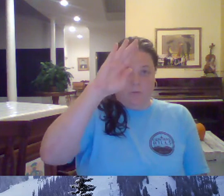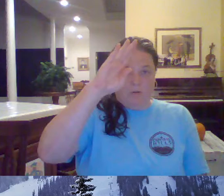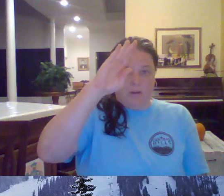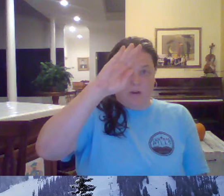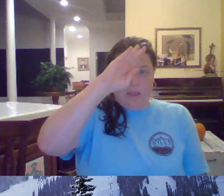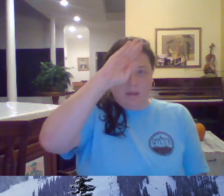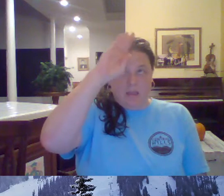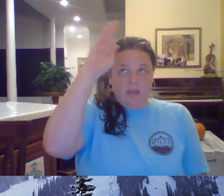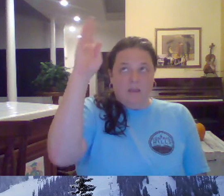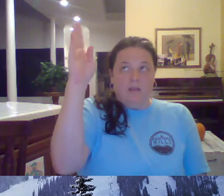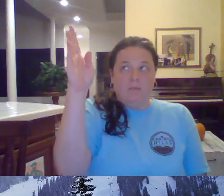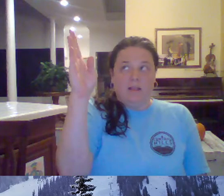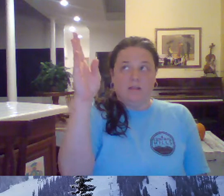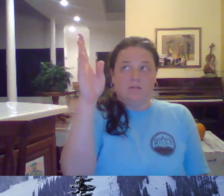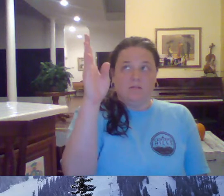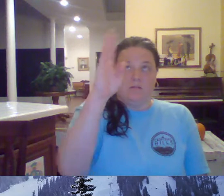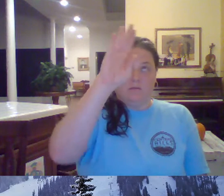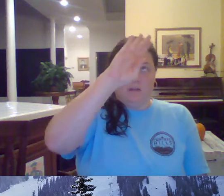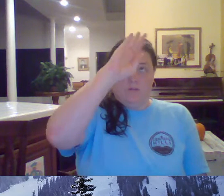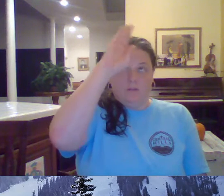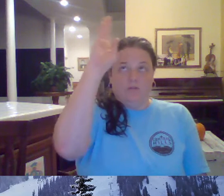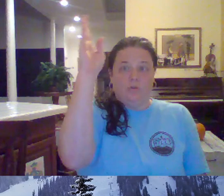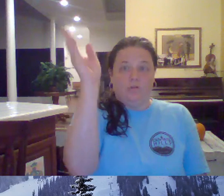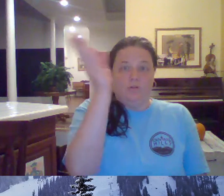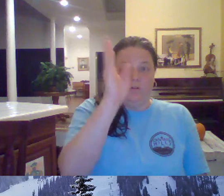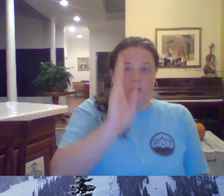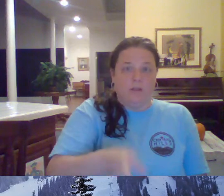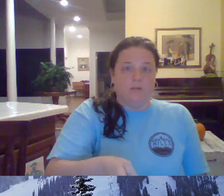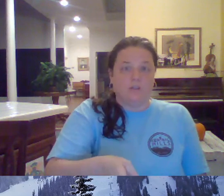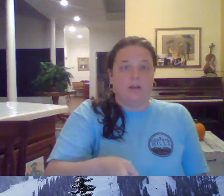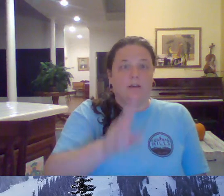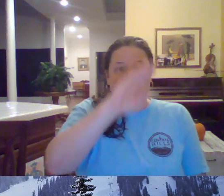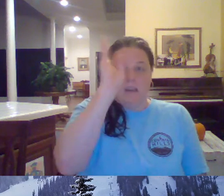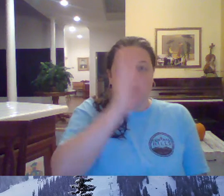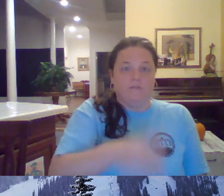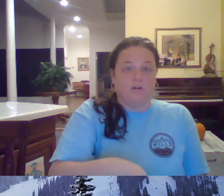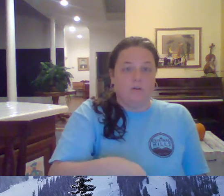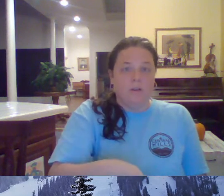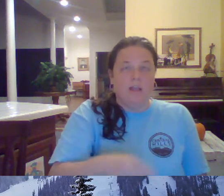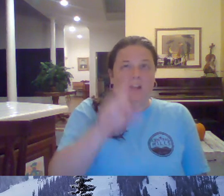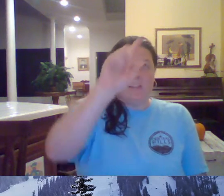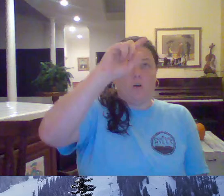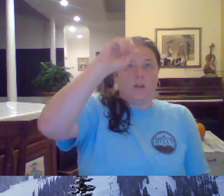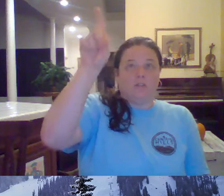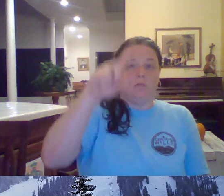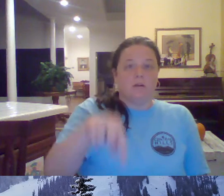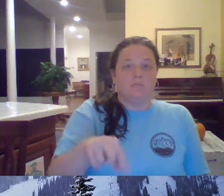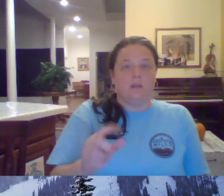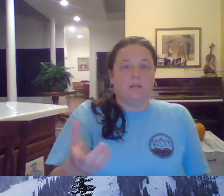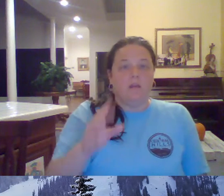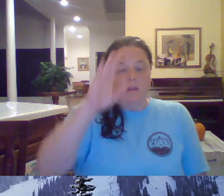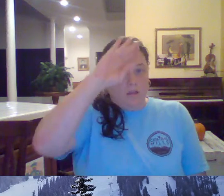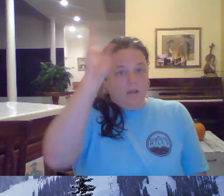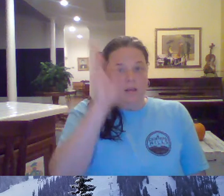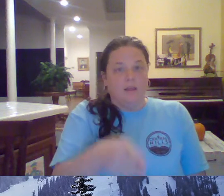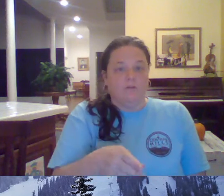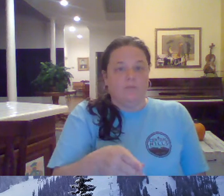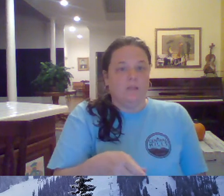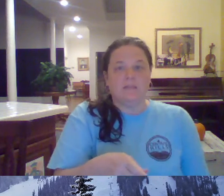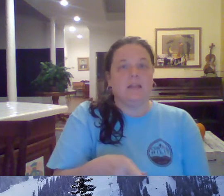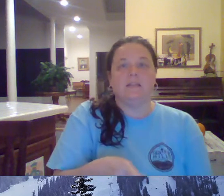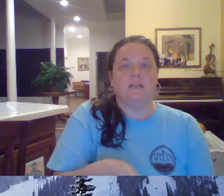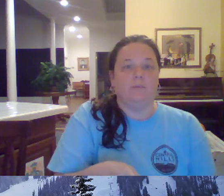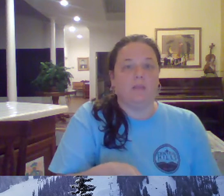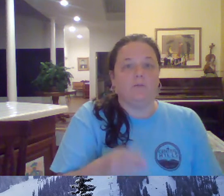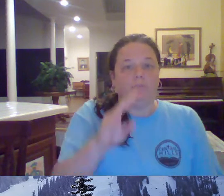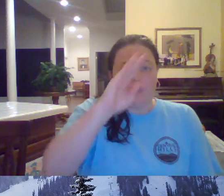Start from right around your head and make like a kind of a hook and go straight. Never. It looks like a question mark to me. Never.